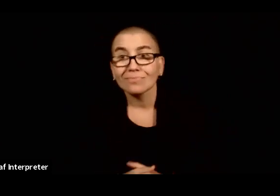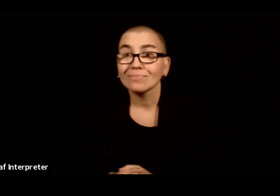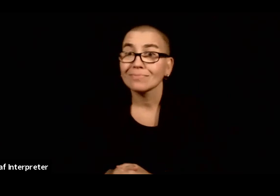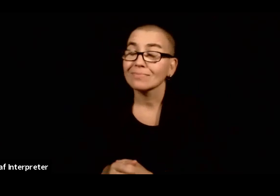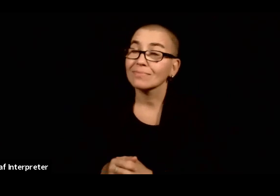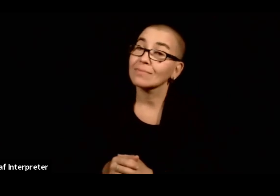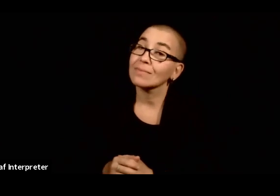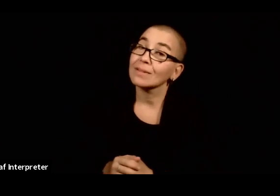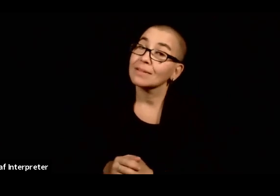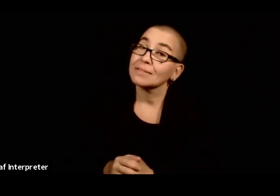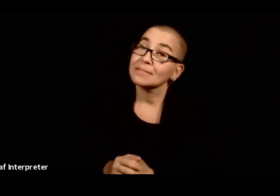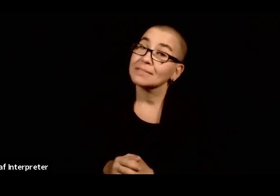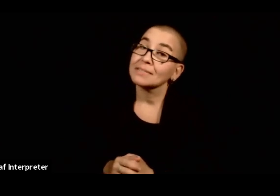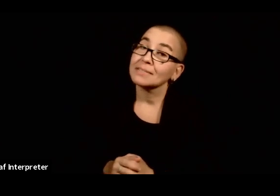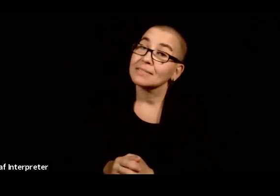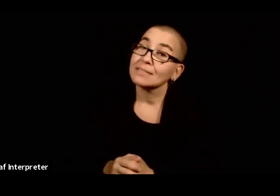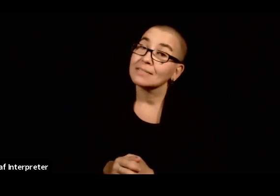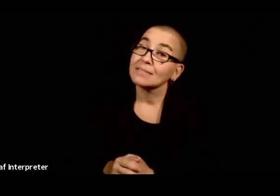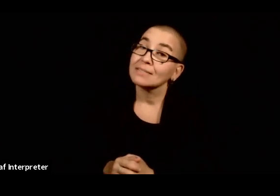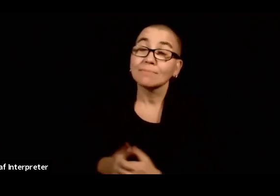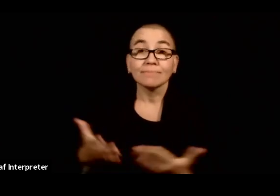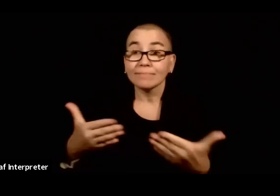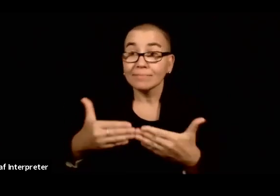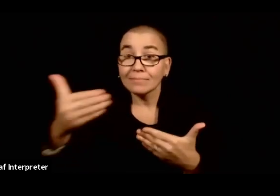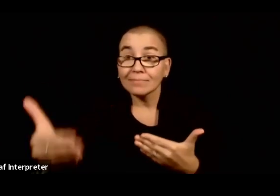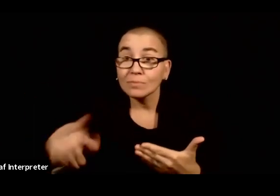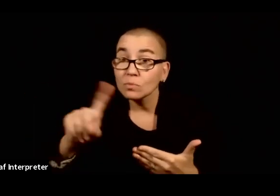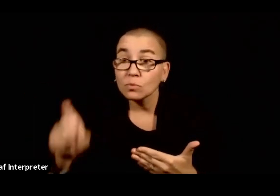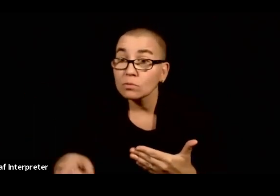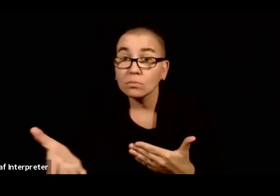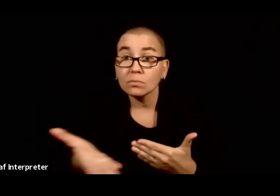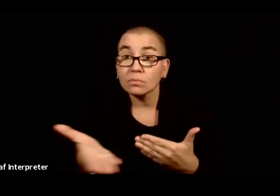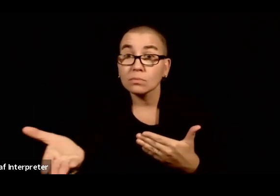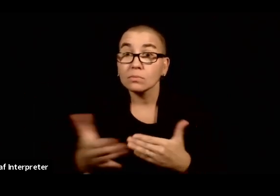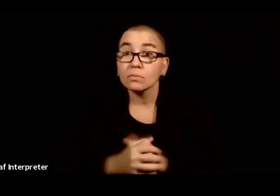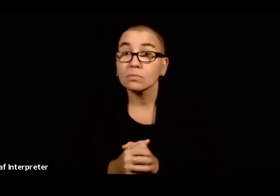Next question, Chris Rogers from Minnesota Post.